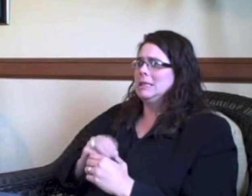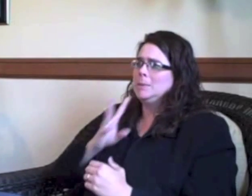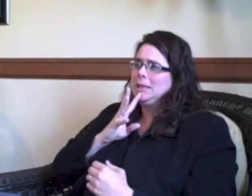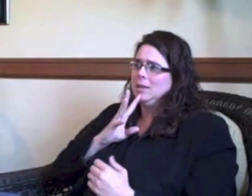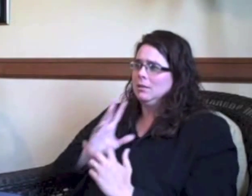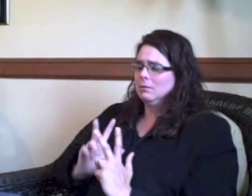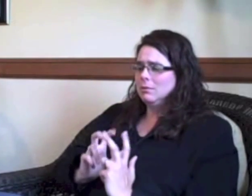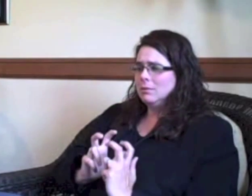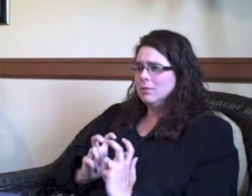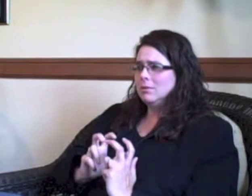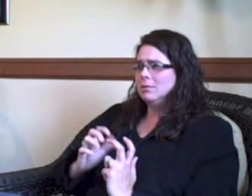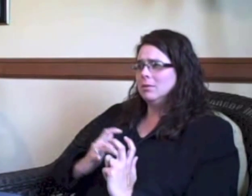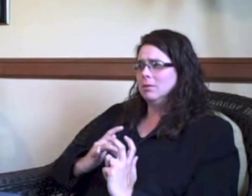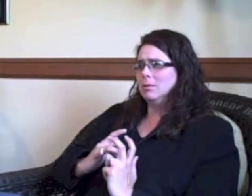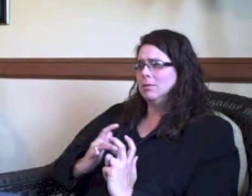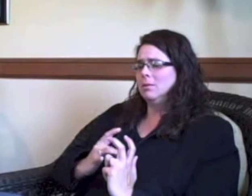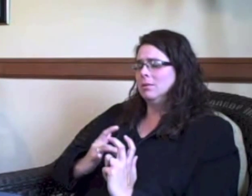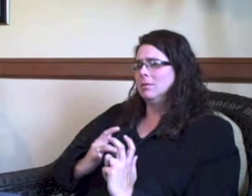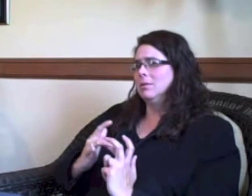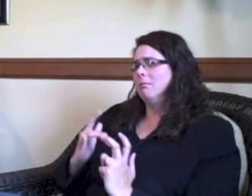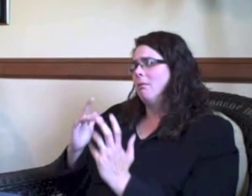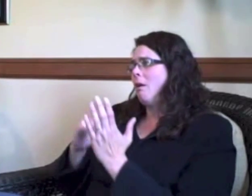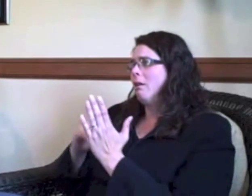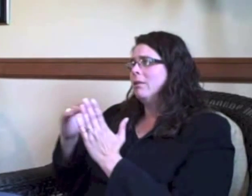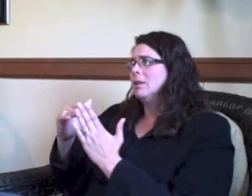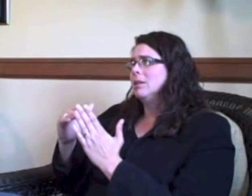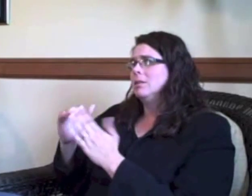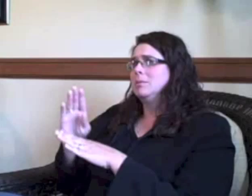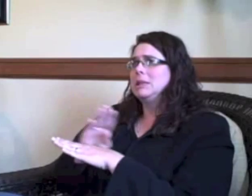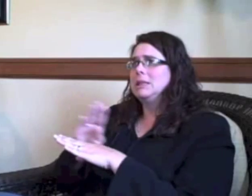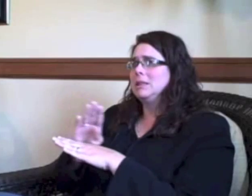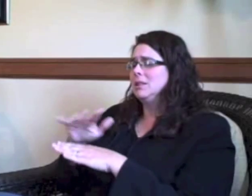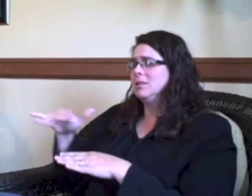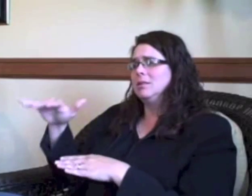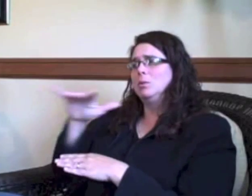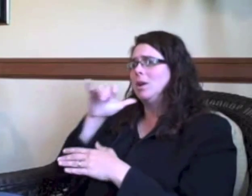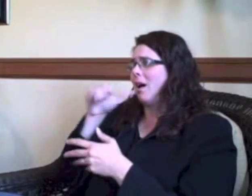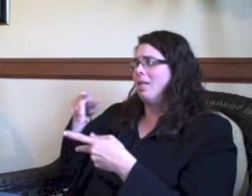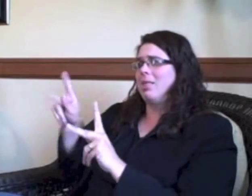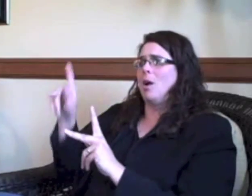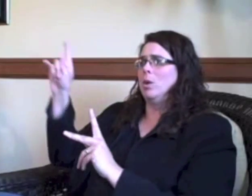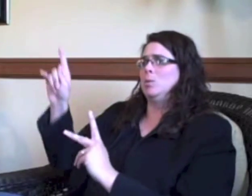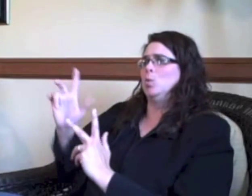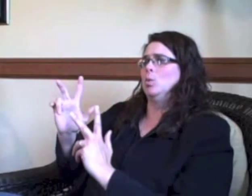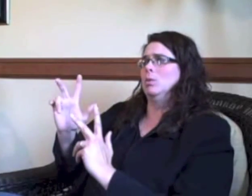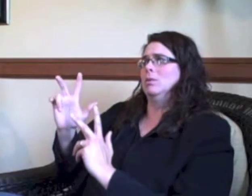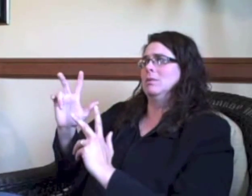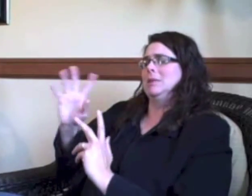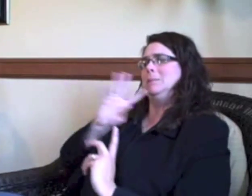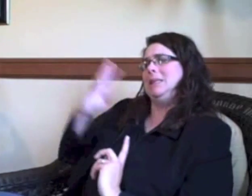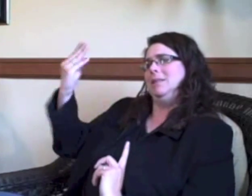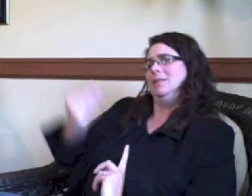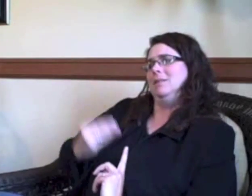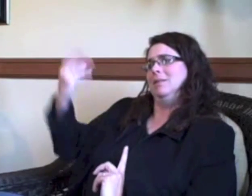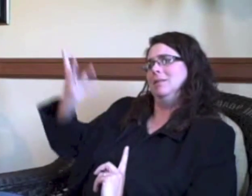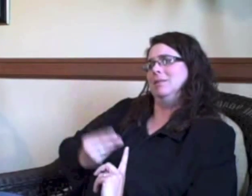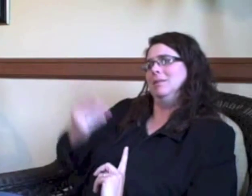allow Him in, to allow Him to speak to you. And often we get so busy that we don't allow Him to